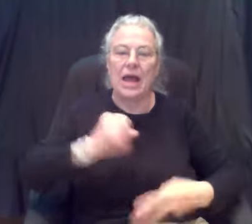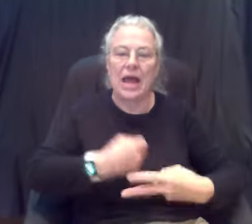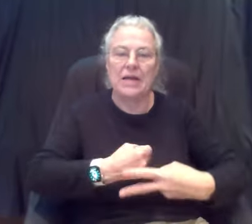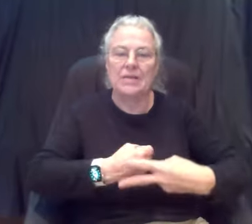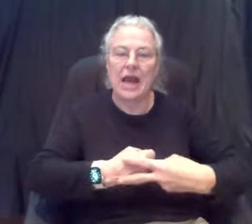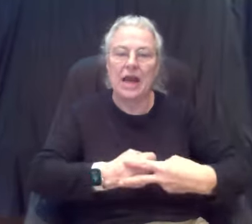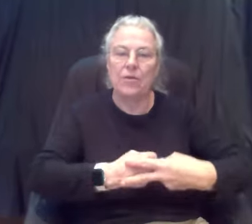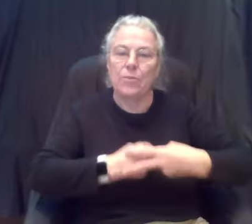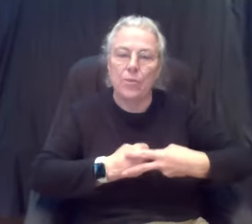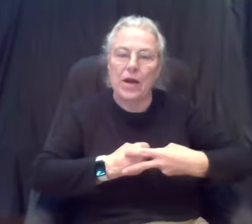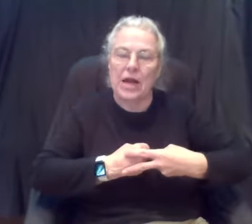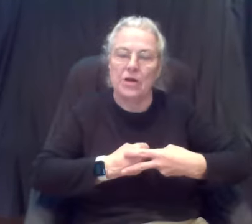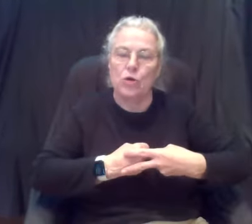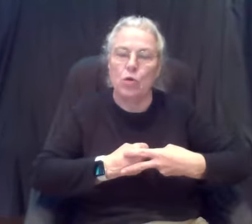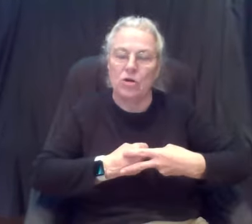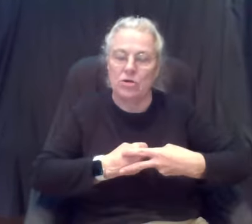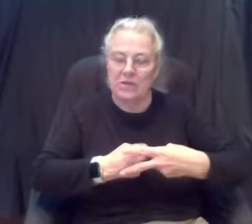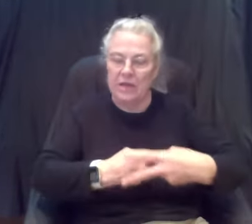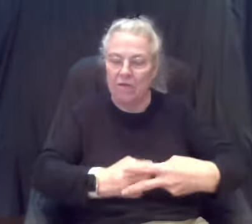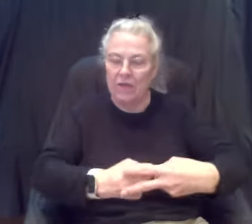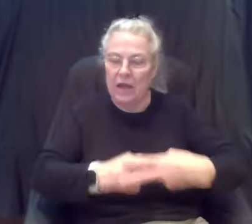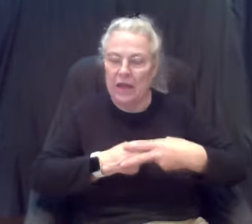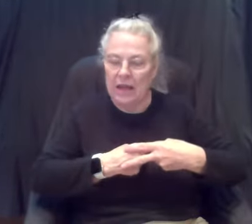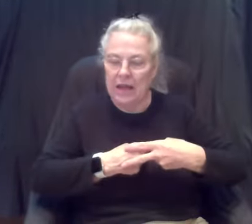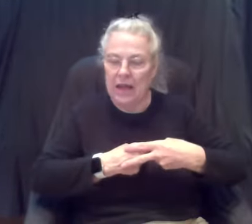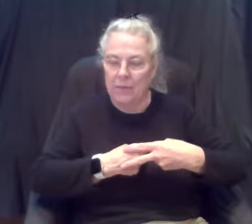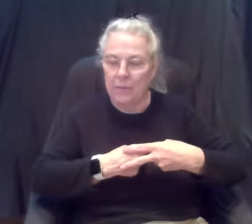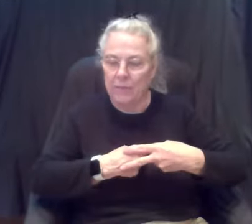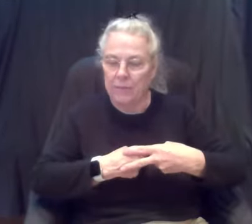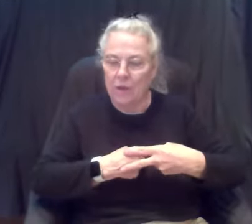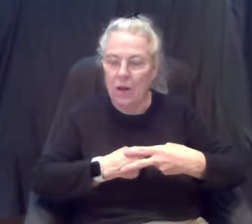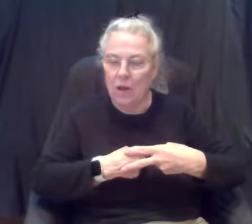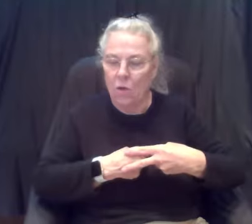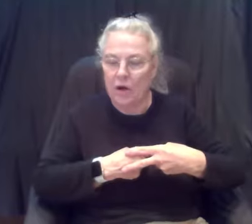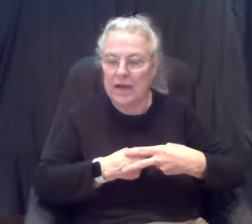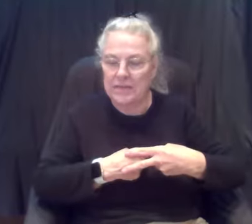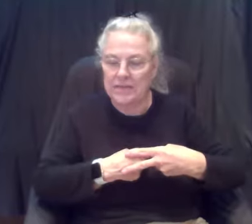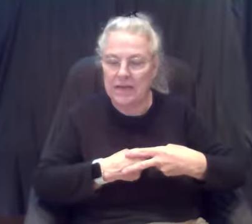S hand, bringing it toward yourself. Keep or conceal.